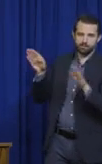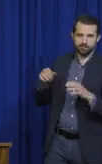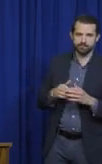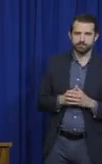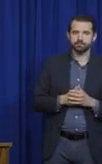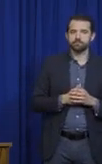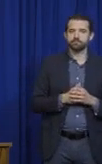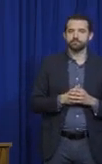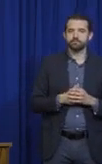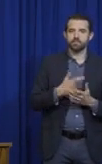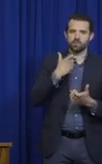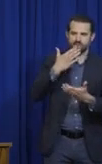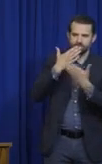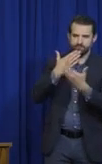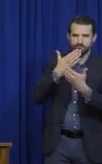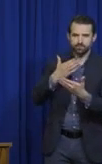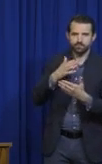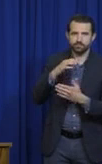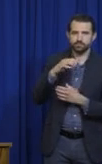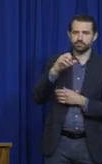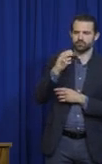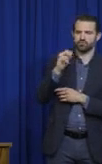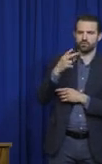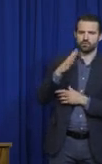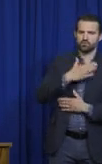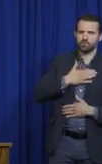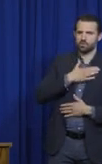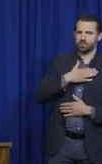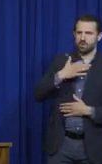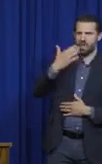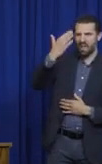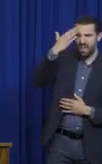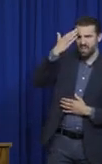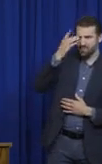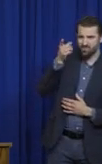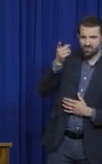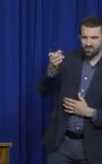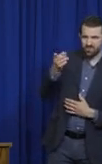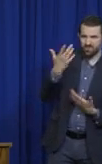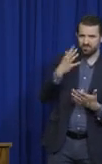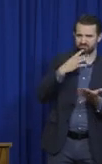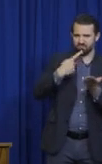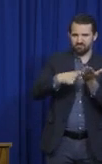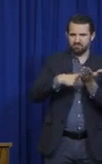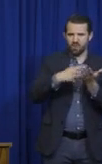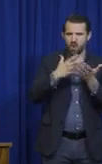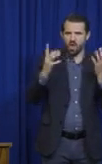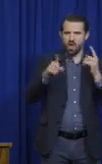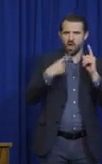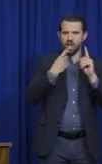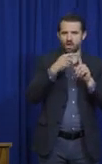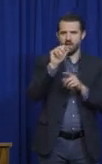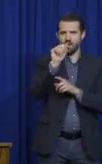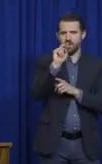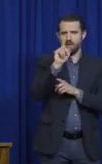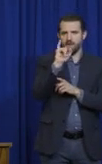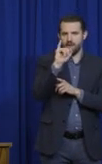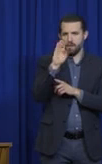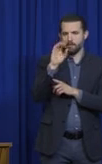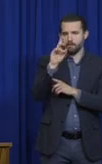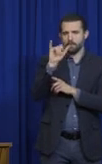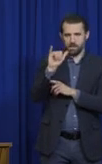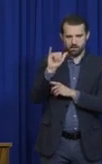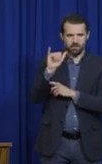Thanks, Dr. Shah. I appreciate it. I know you've talked a fair amount about antibody testing, but I know that there's